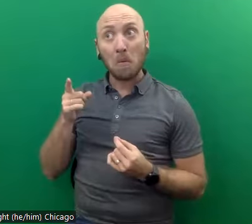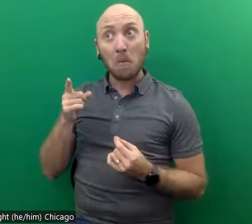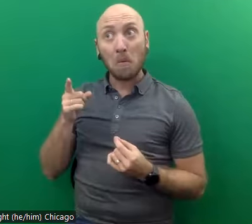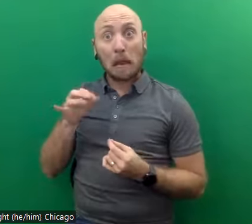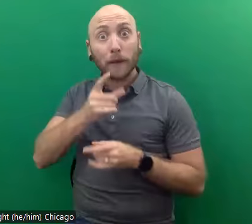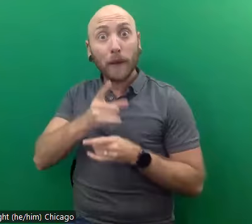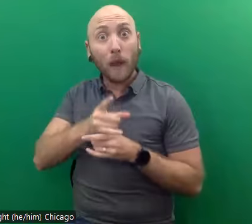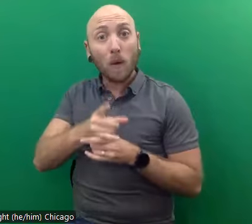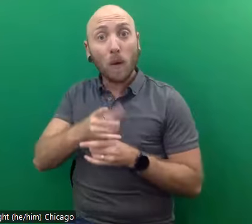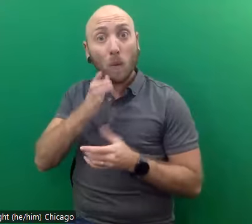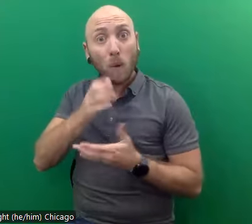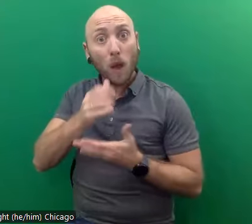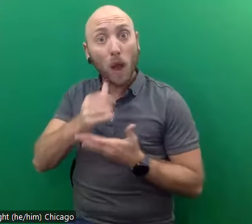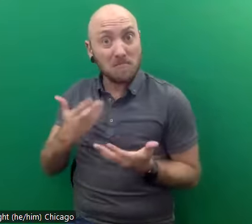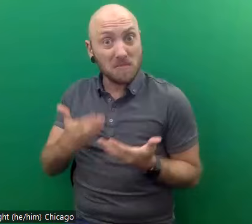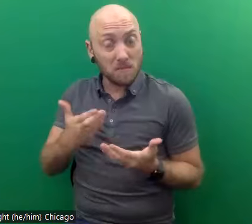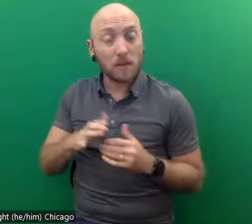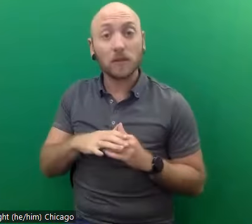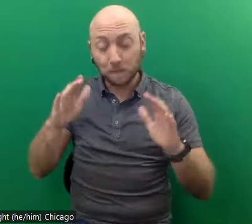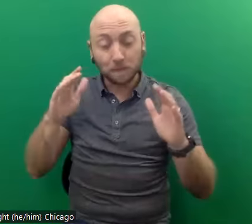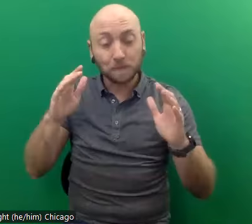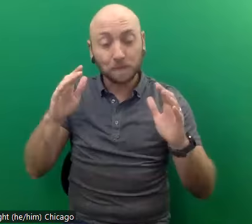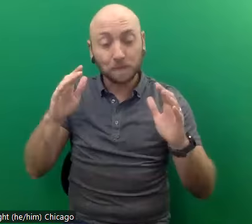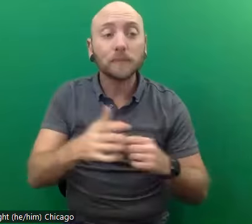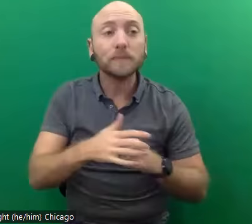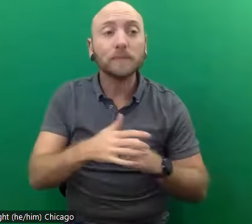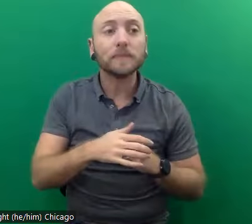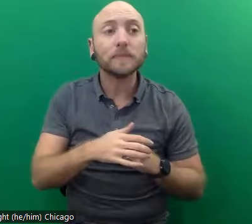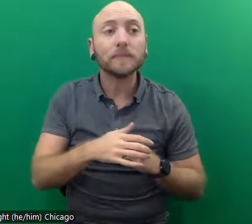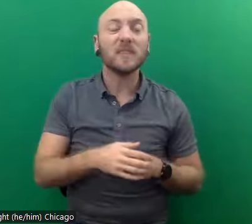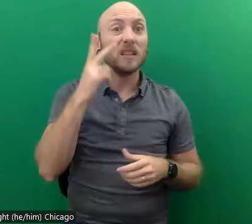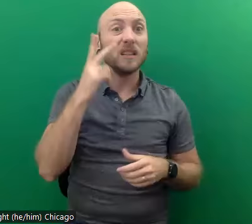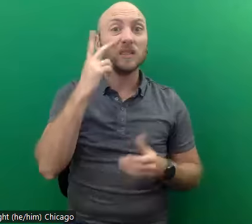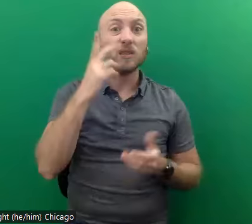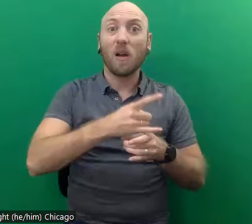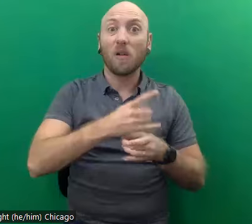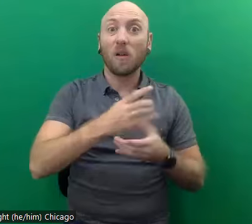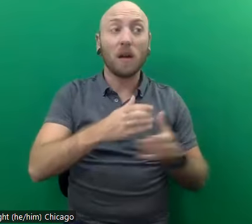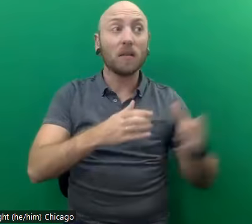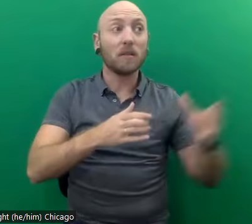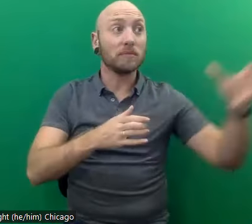bottle of alcohol, took a cup of soda, mixed a drink, and before you know it,